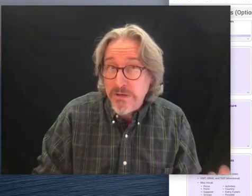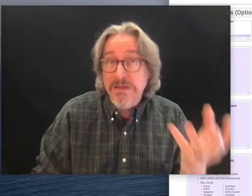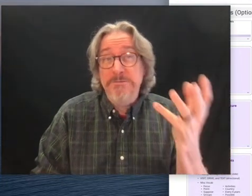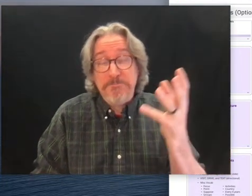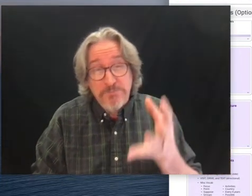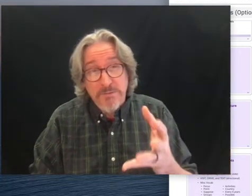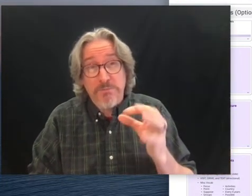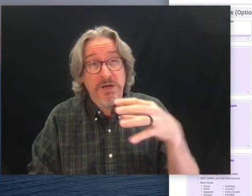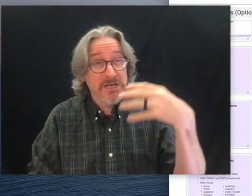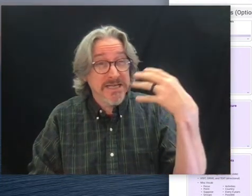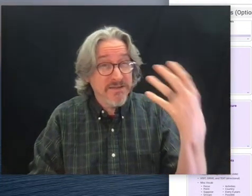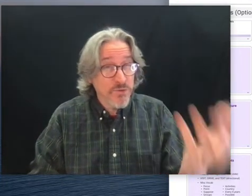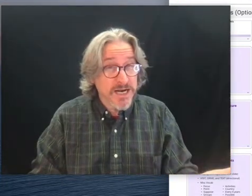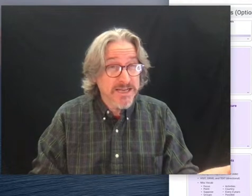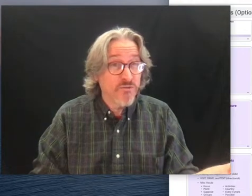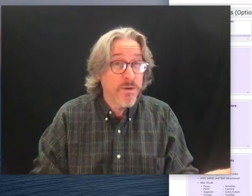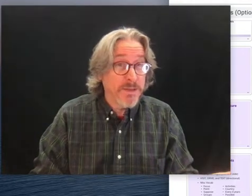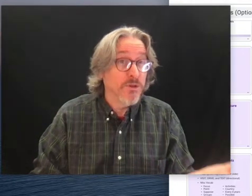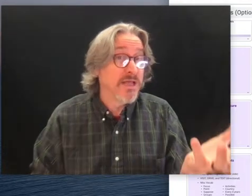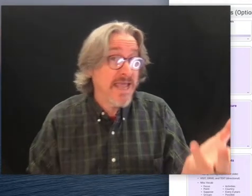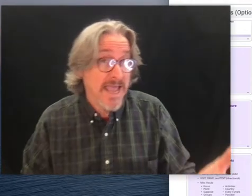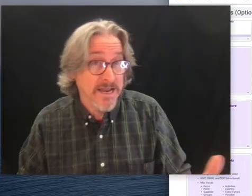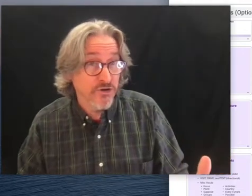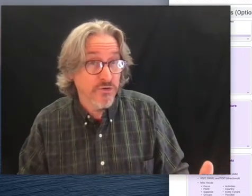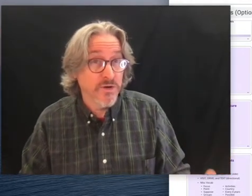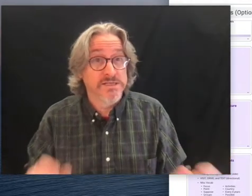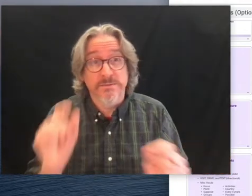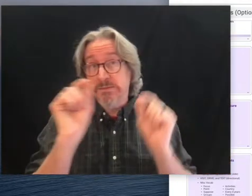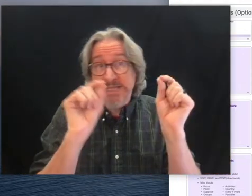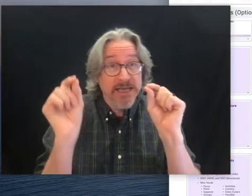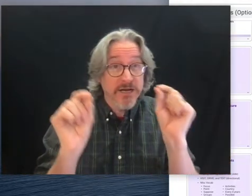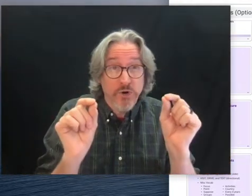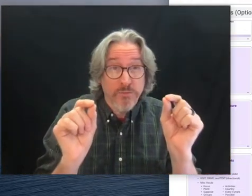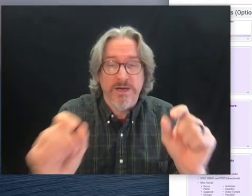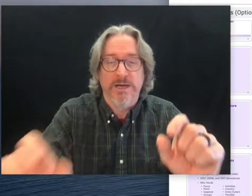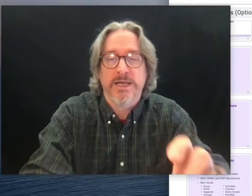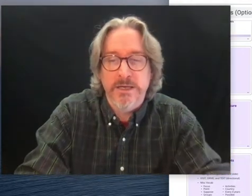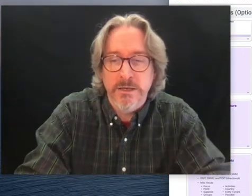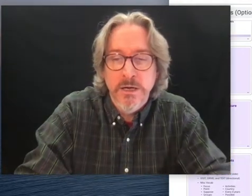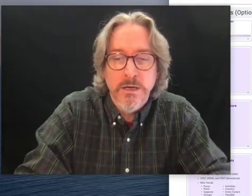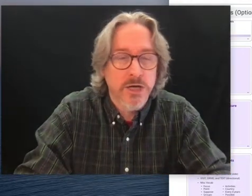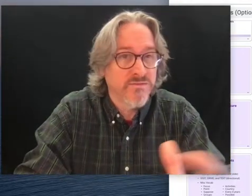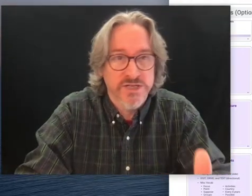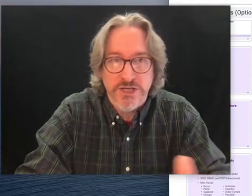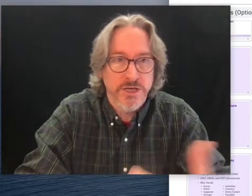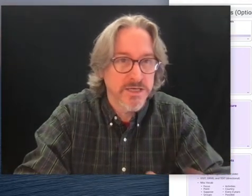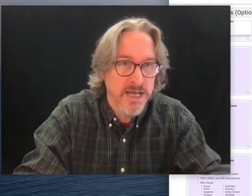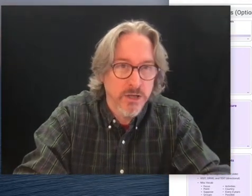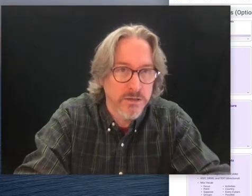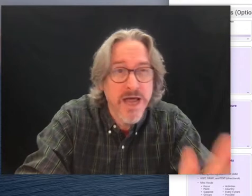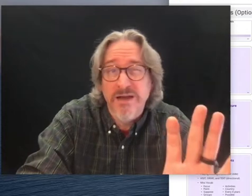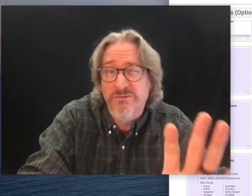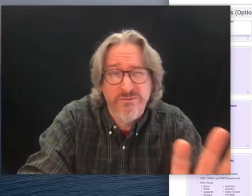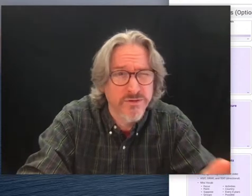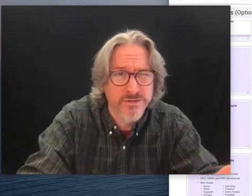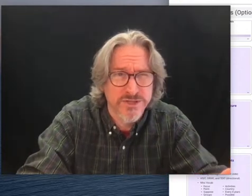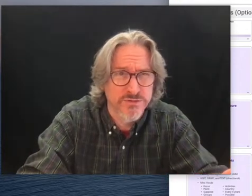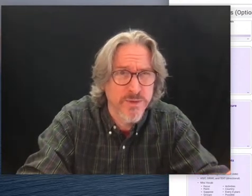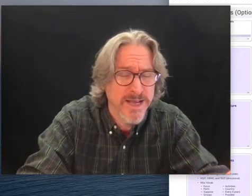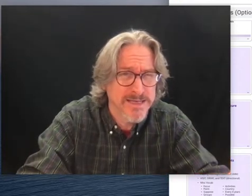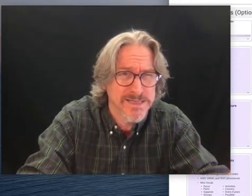now, but to give you an idea of what people can do. And sometimes they get incorporated in conversation and dialogue. Not